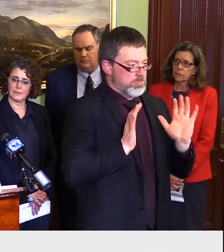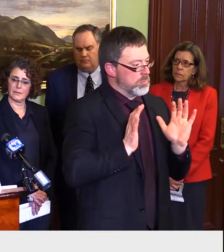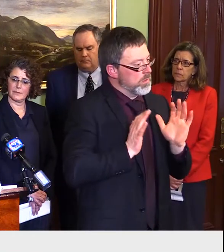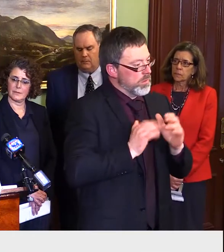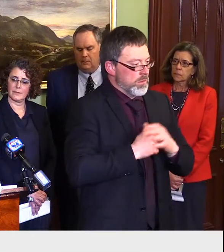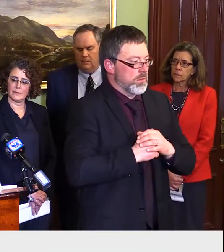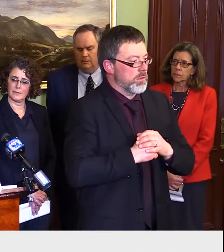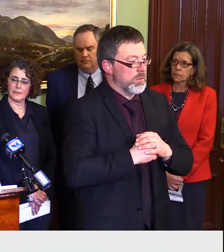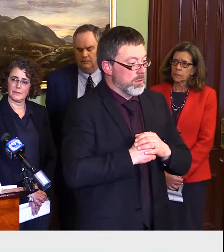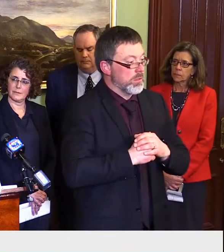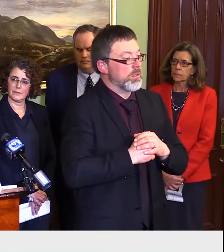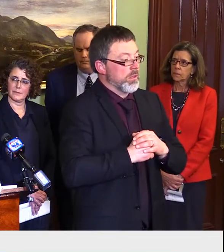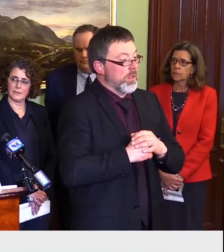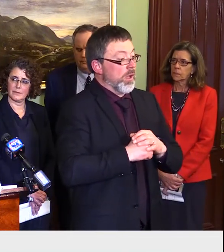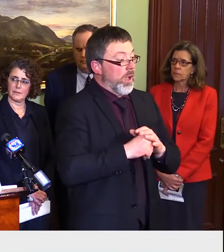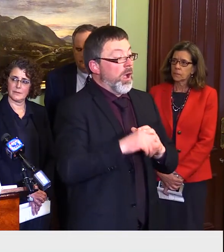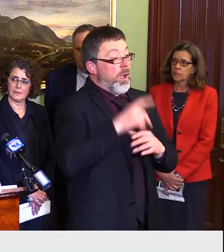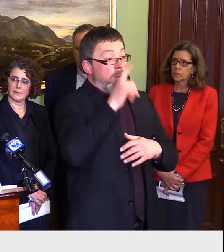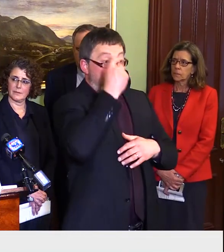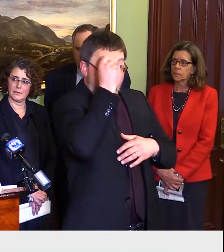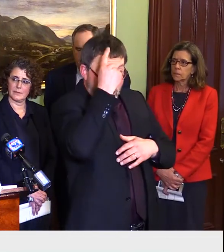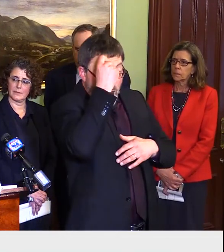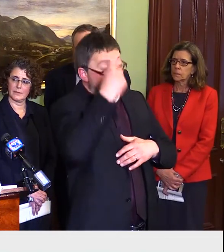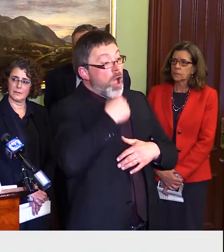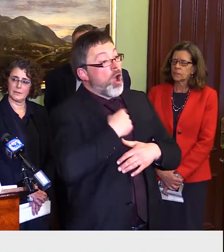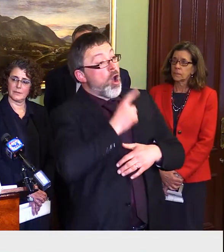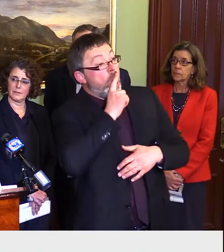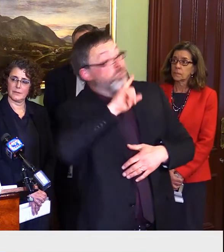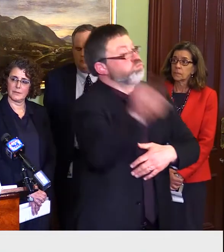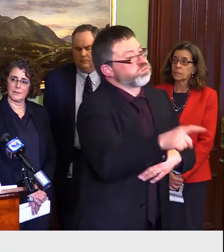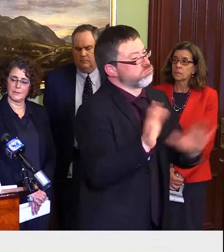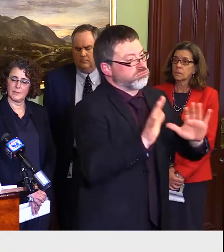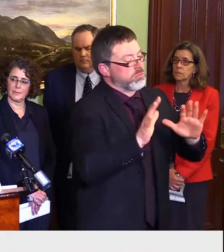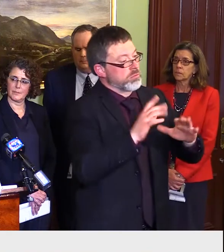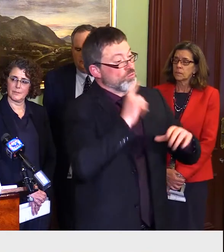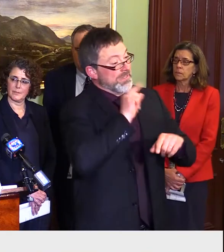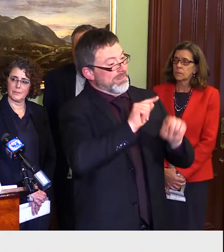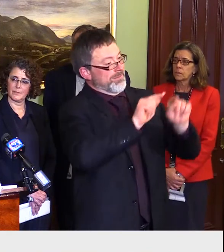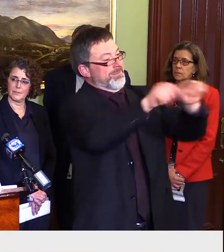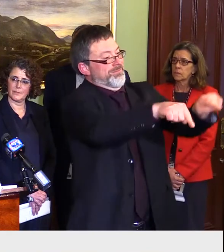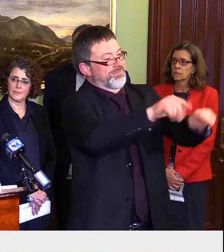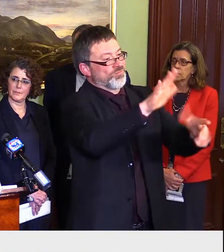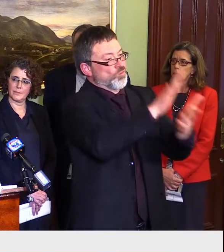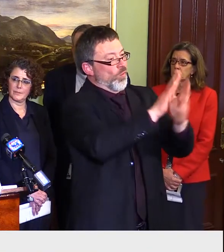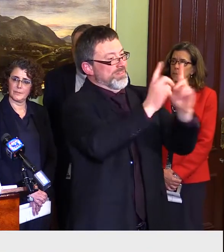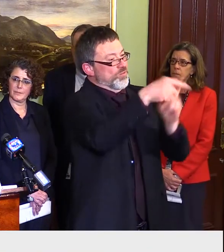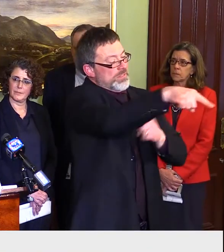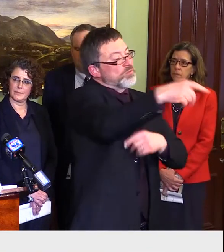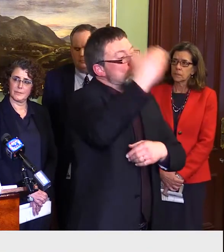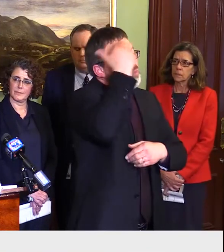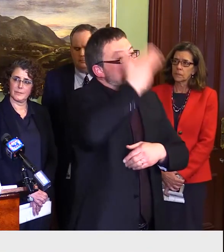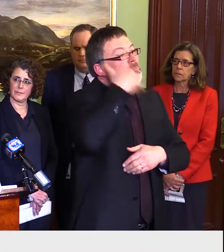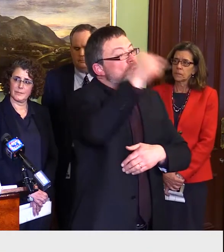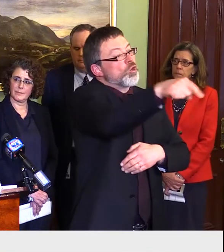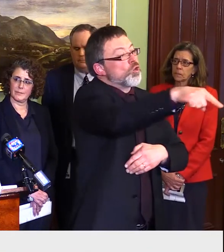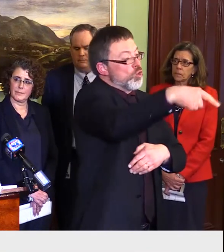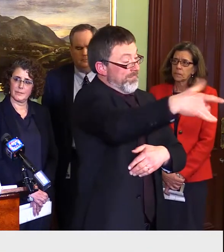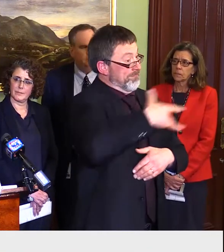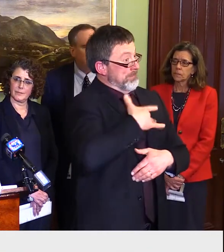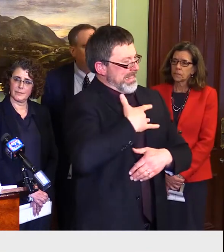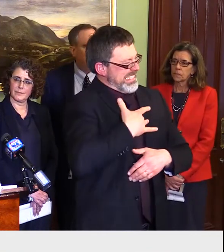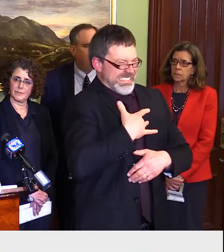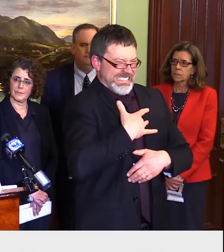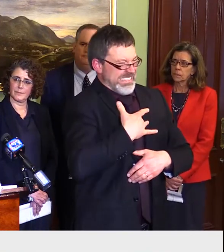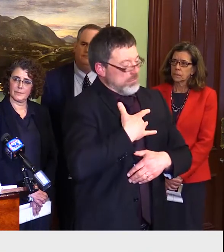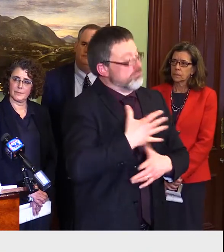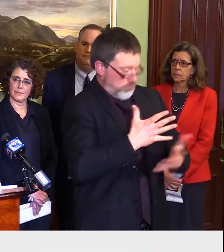We may see that there's an outbreak in a certain area where we may need to close the schools. And